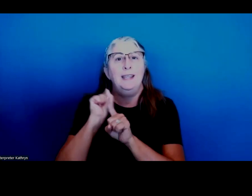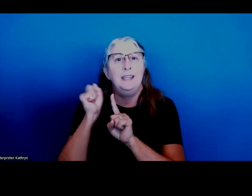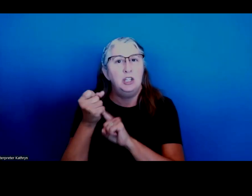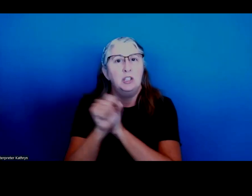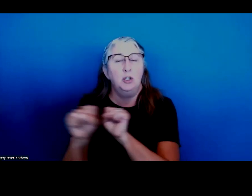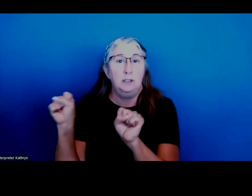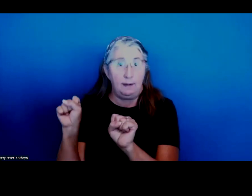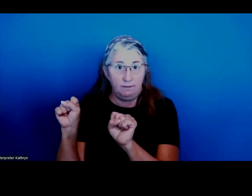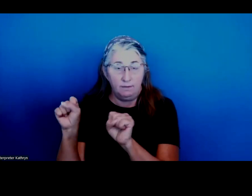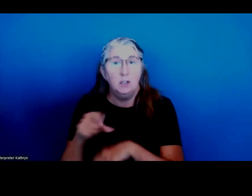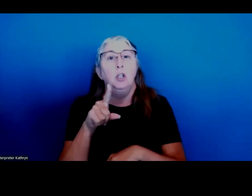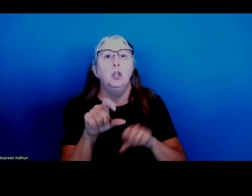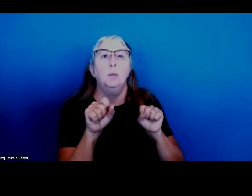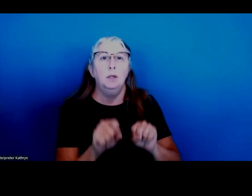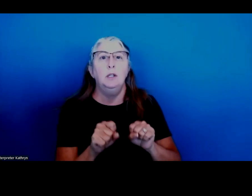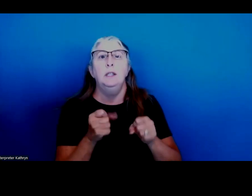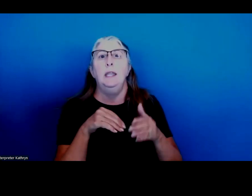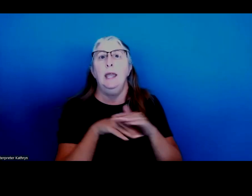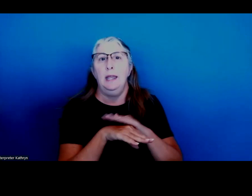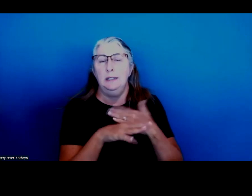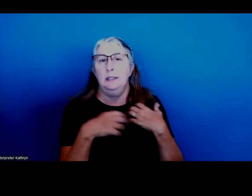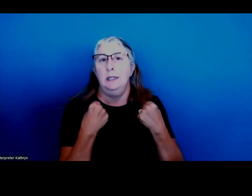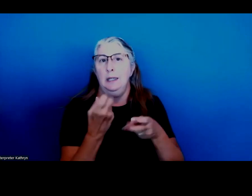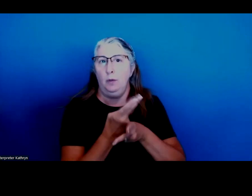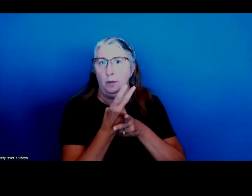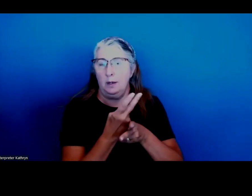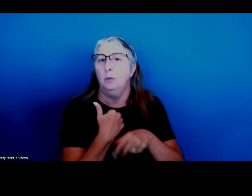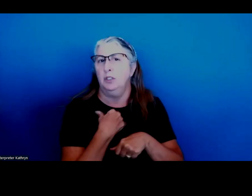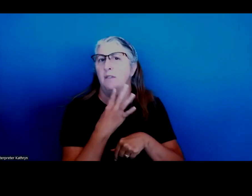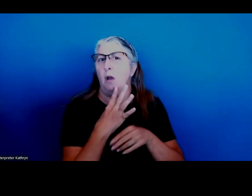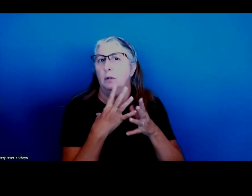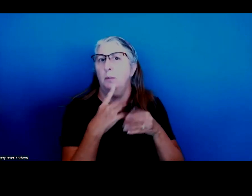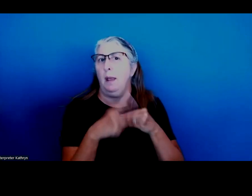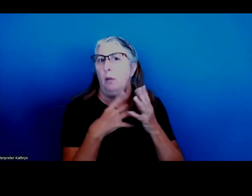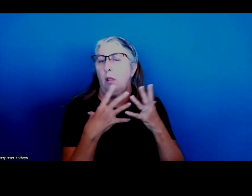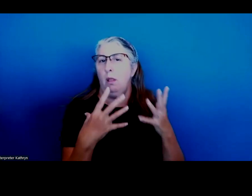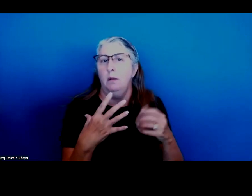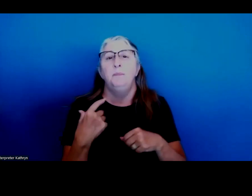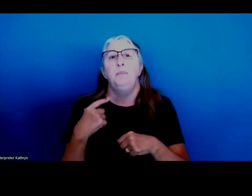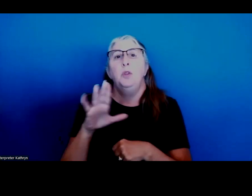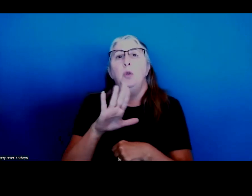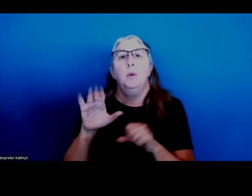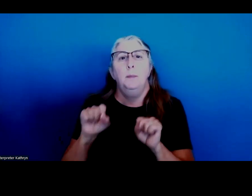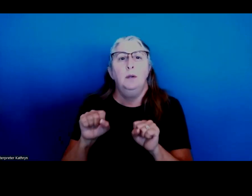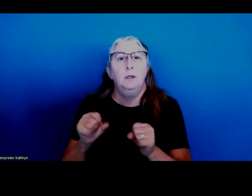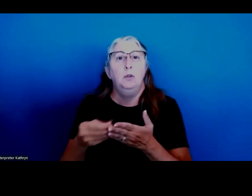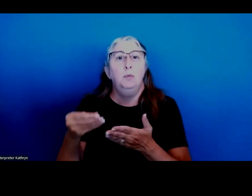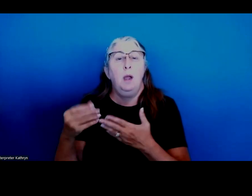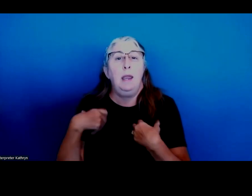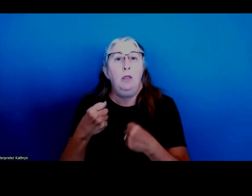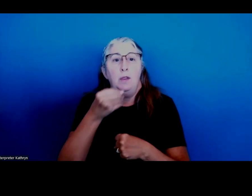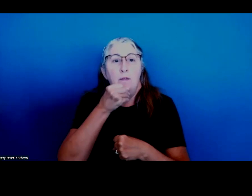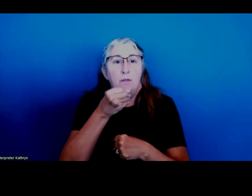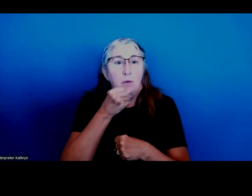safe, your ability to get access to healthcare, which I've talked quite a bit about, your ability to buy healthy food. Does